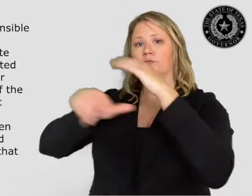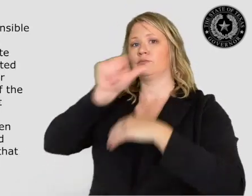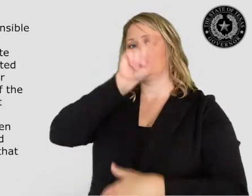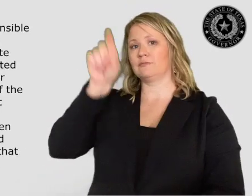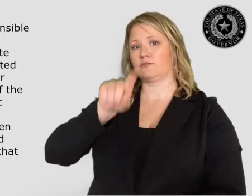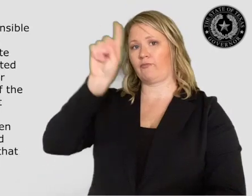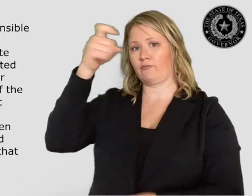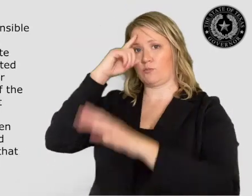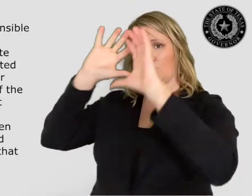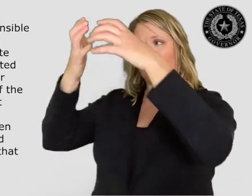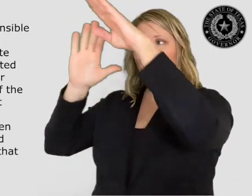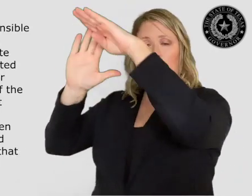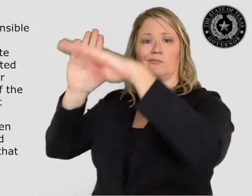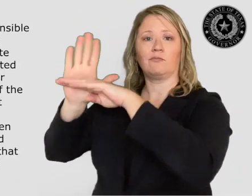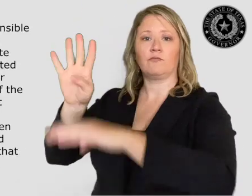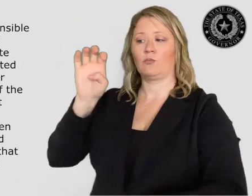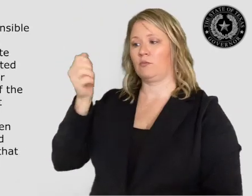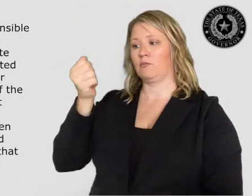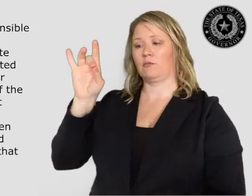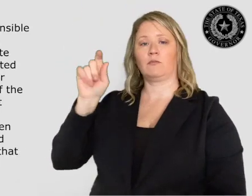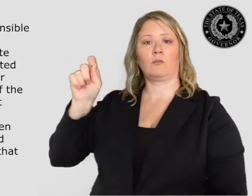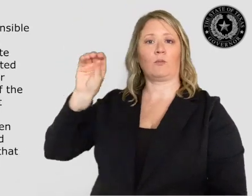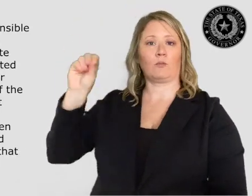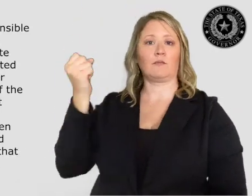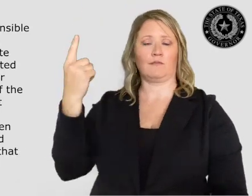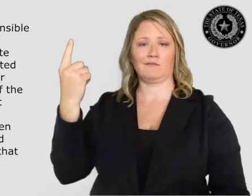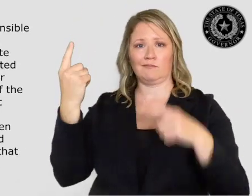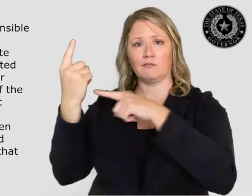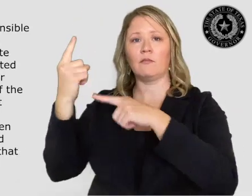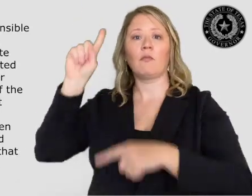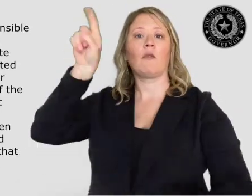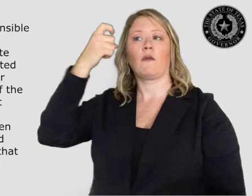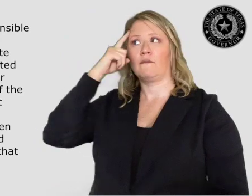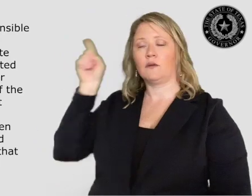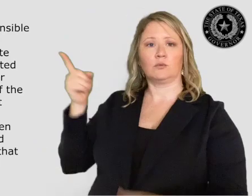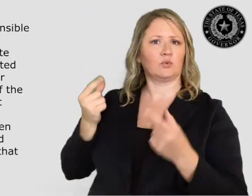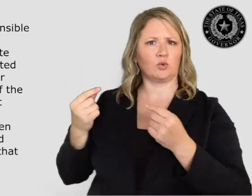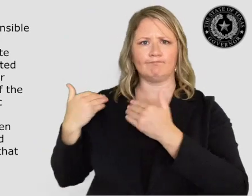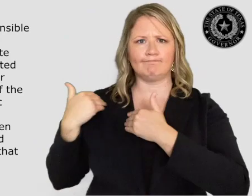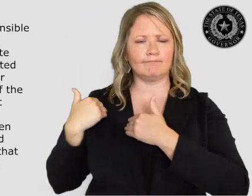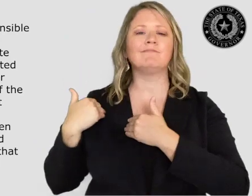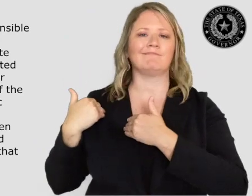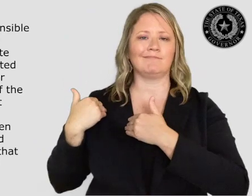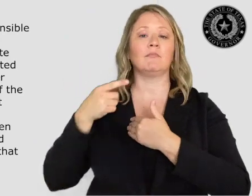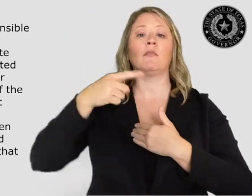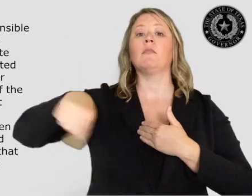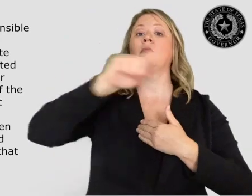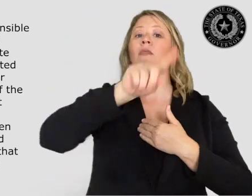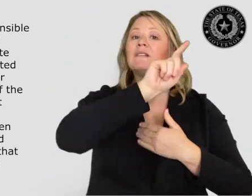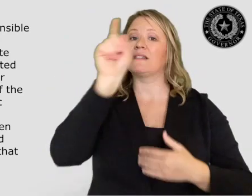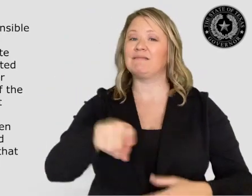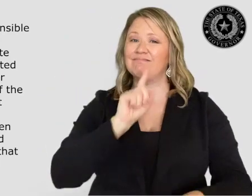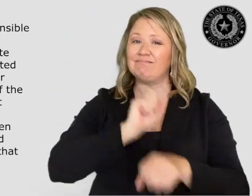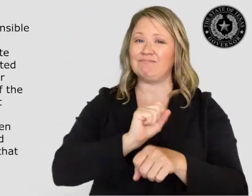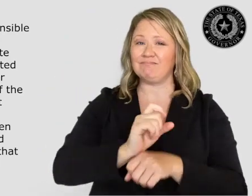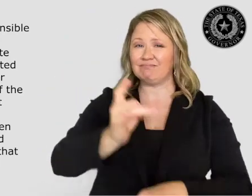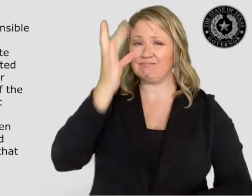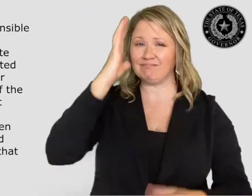whereas the governor is responsible for meeting the dangers to the state and people presented by disasters under Section